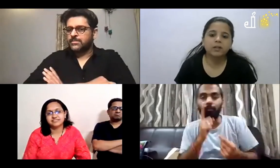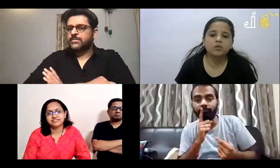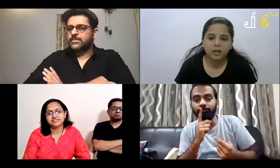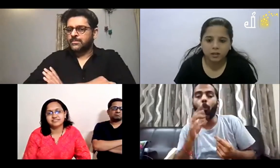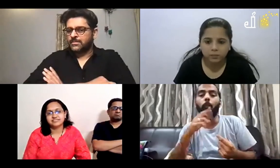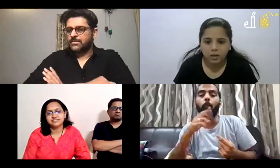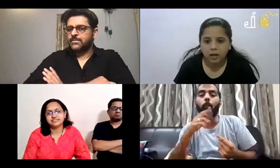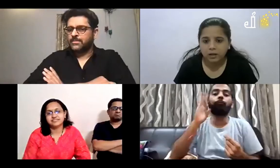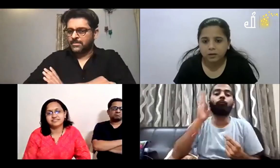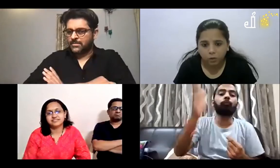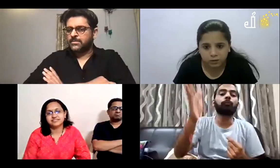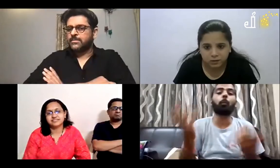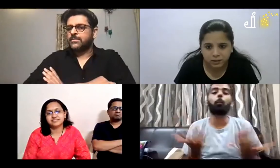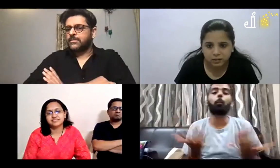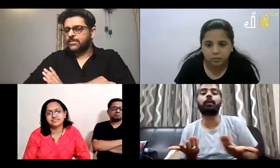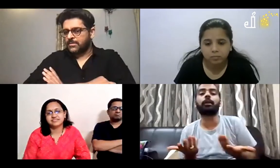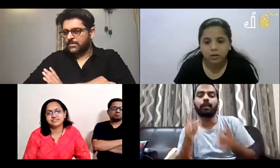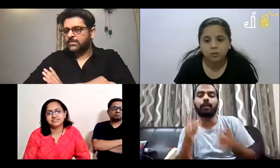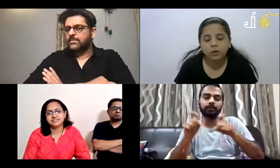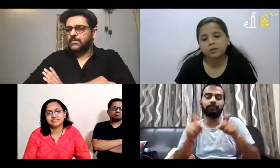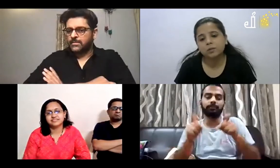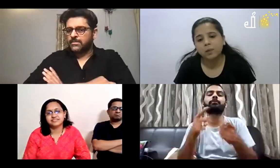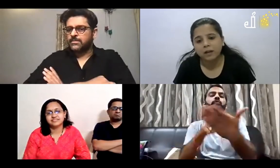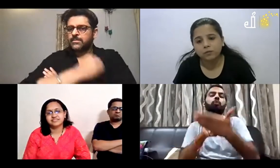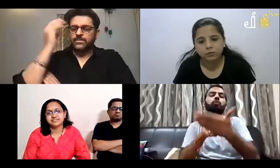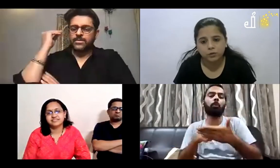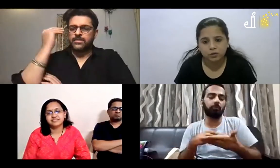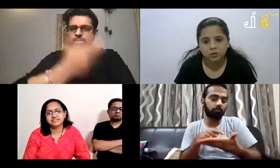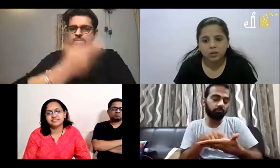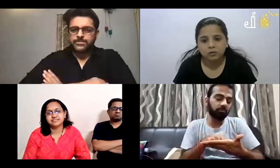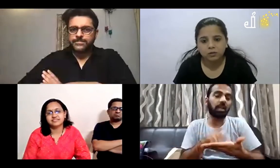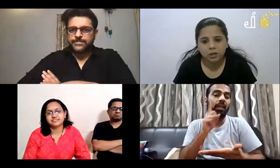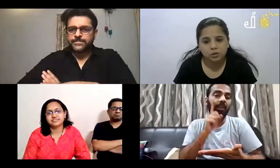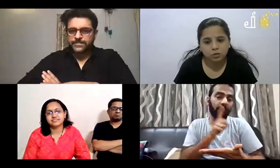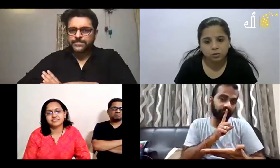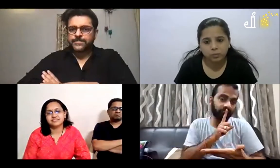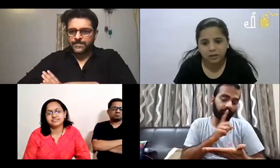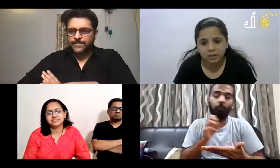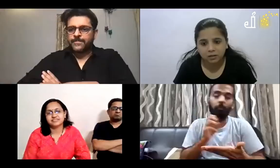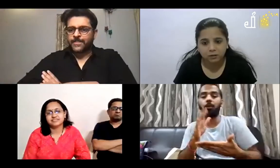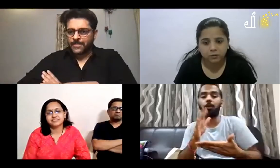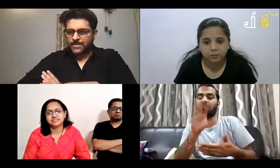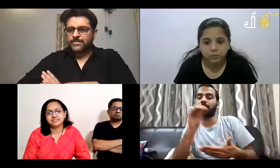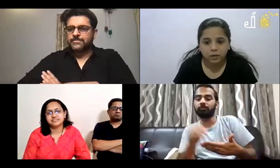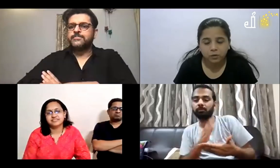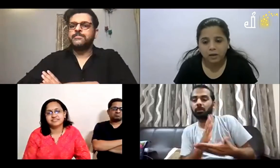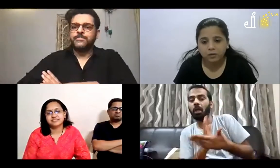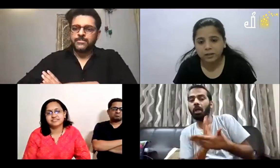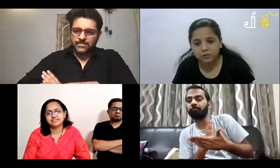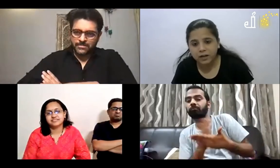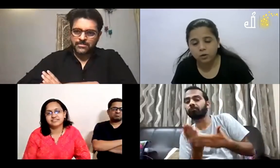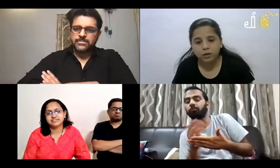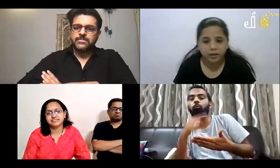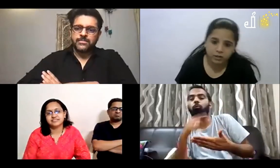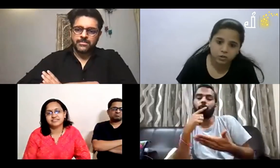for the checkup, and doctor said that, what is your plan for the future? So they show me that if you have a